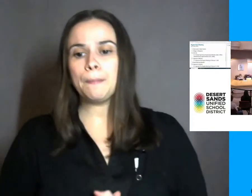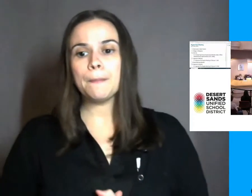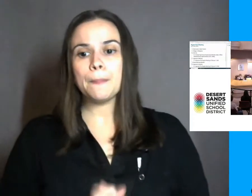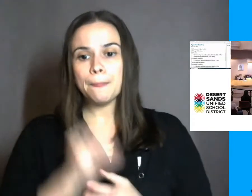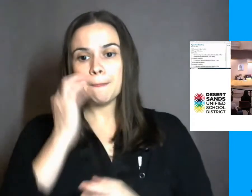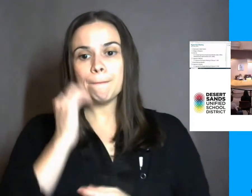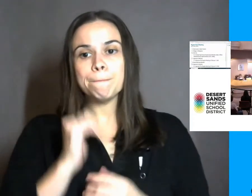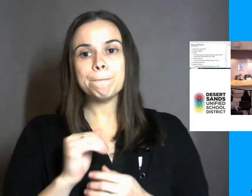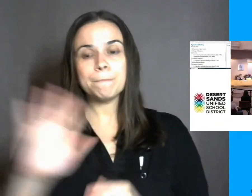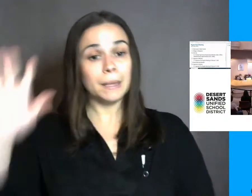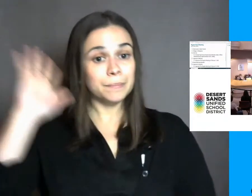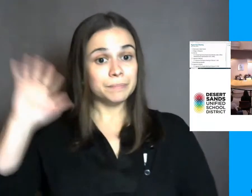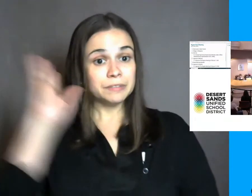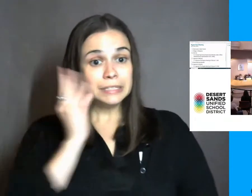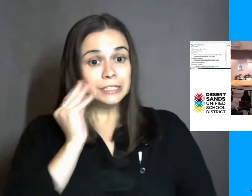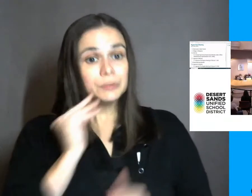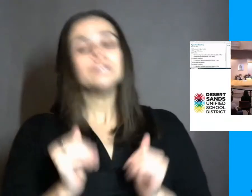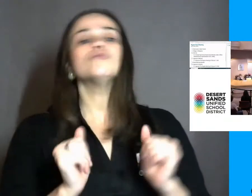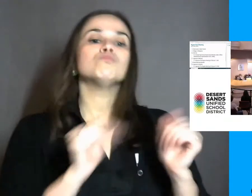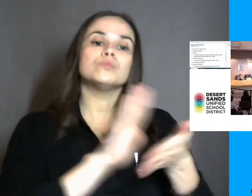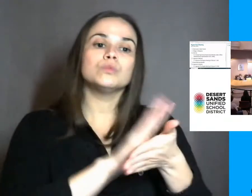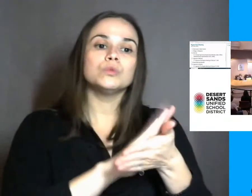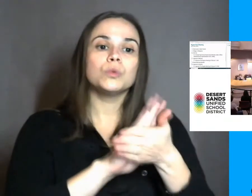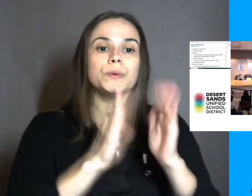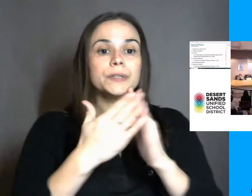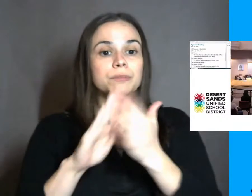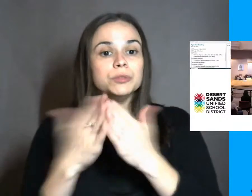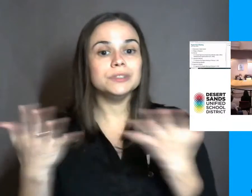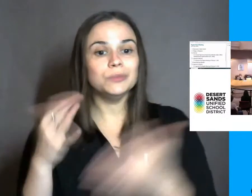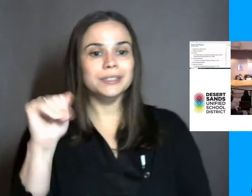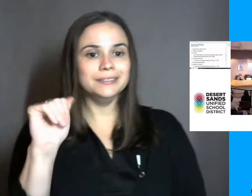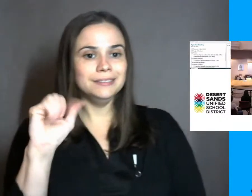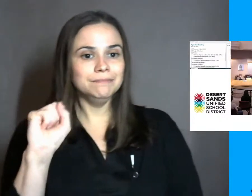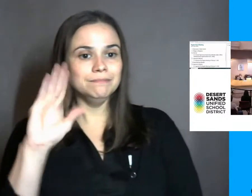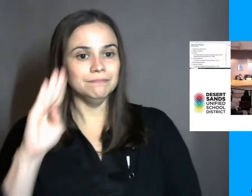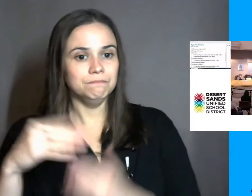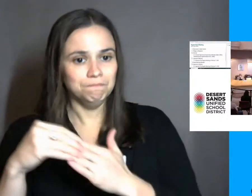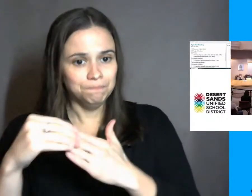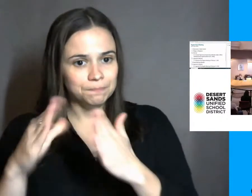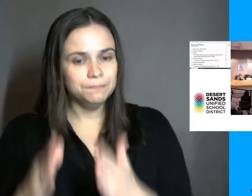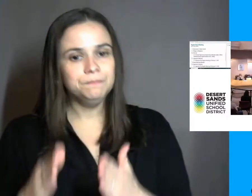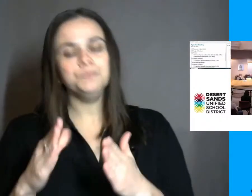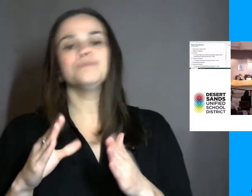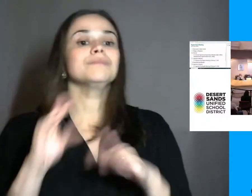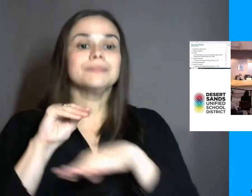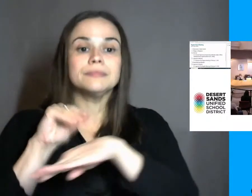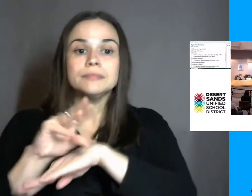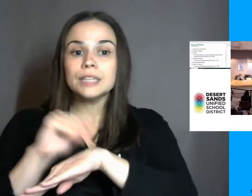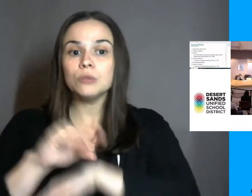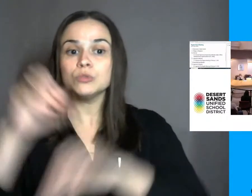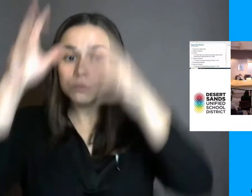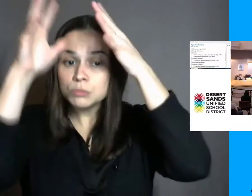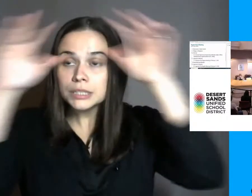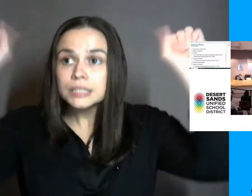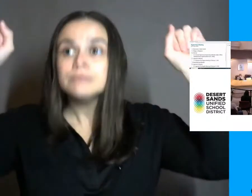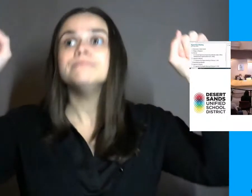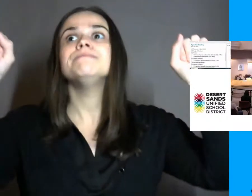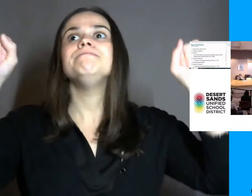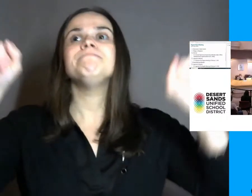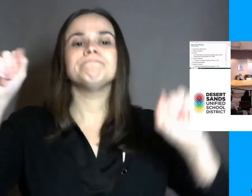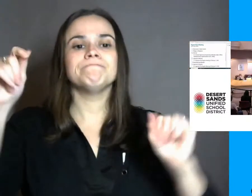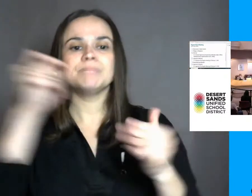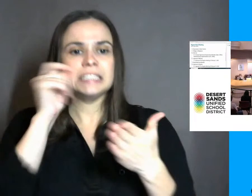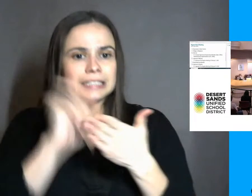Leadership experience in the school and the community includes ASB leadership, school site council president, secretary for